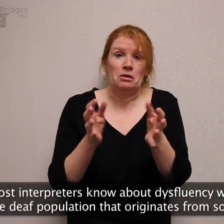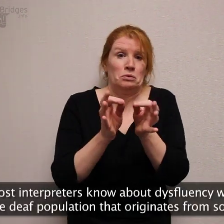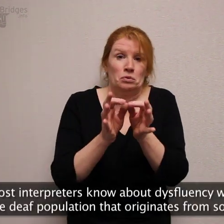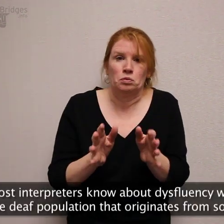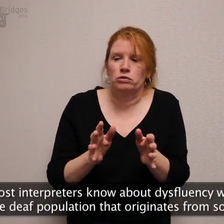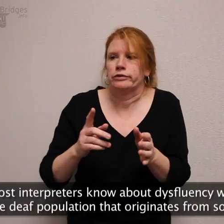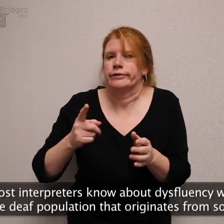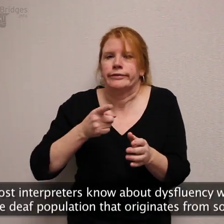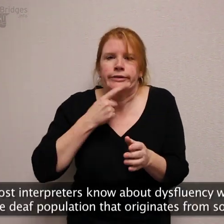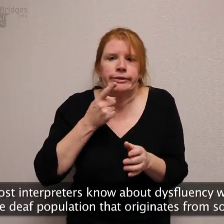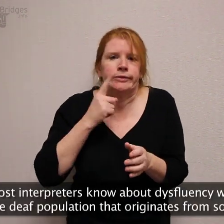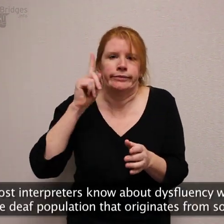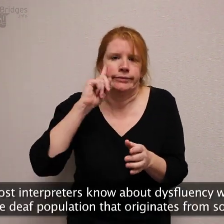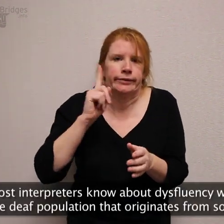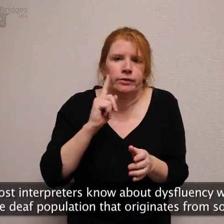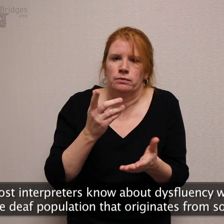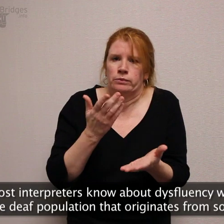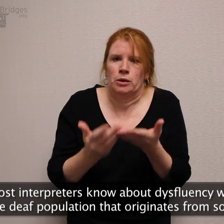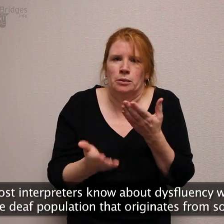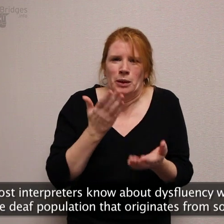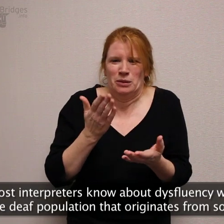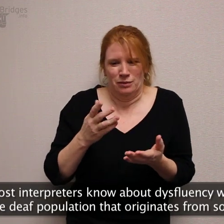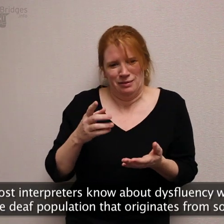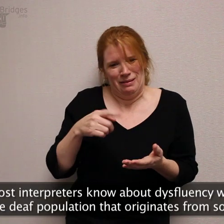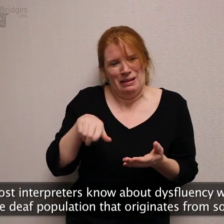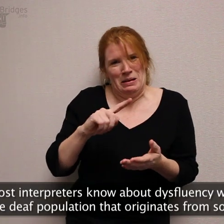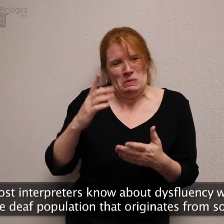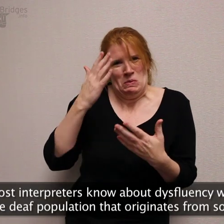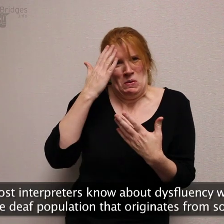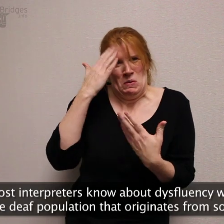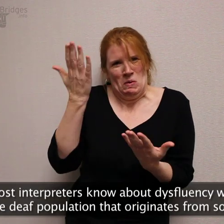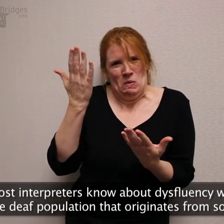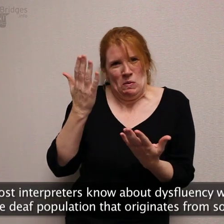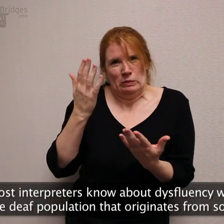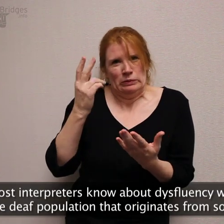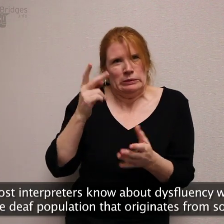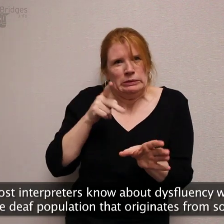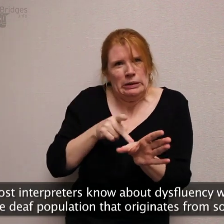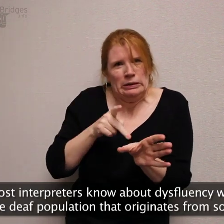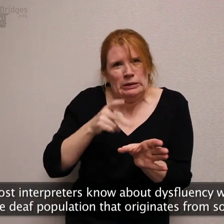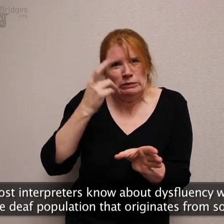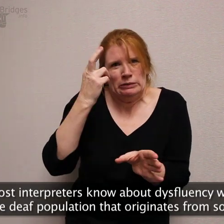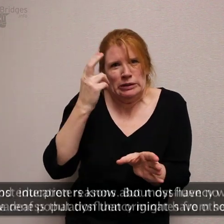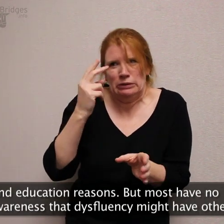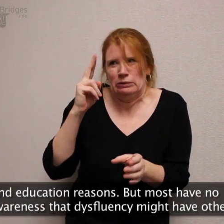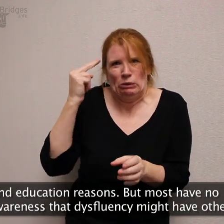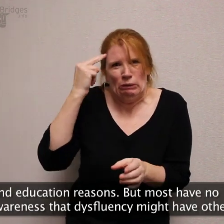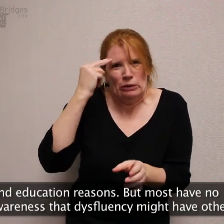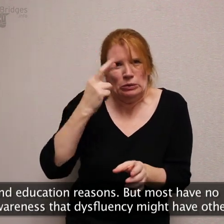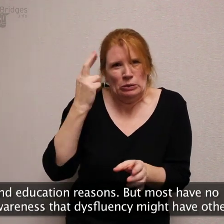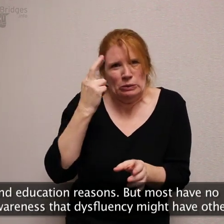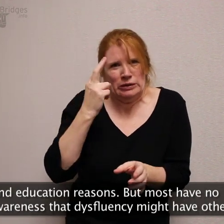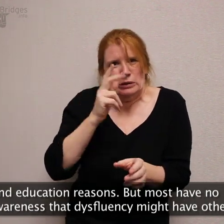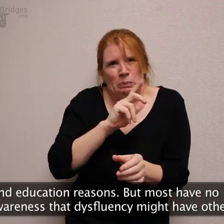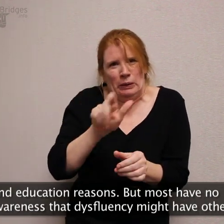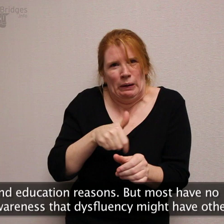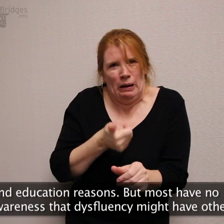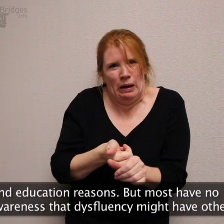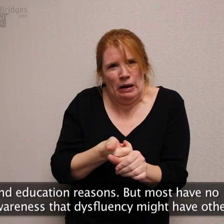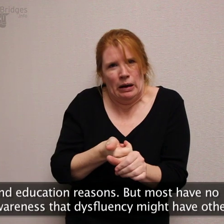most interpreters know about dysfluency within the deaf population that originates from social and education reasons.